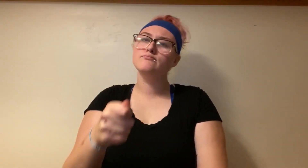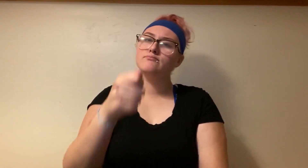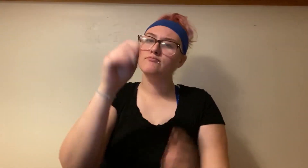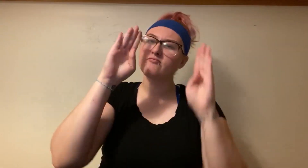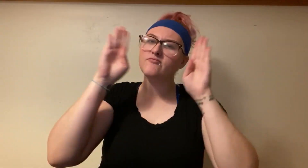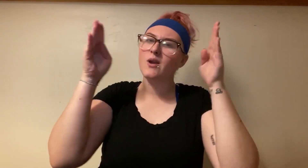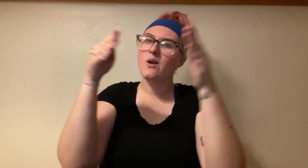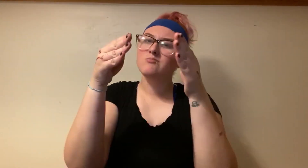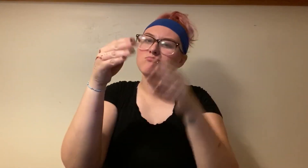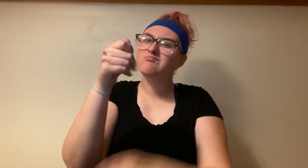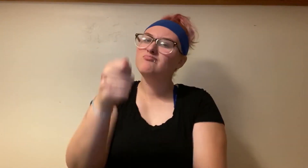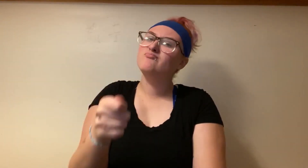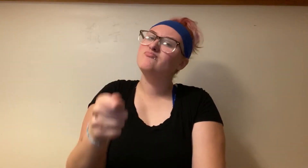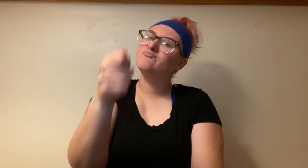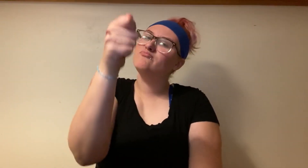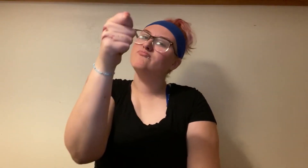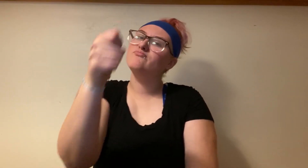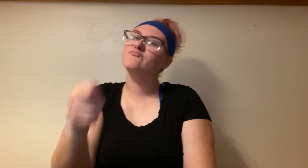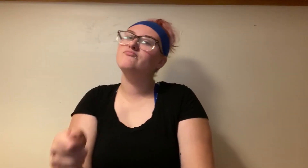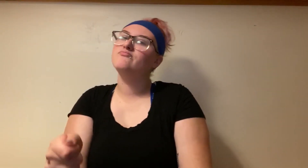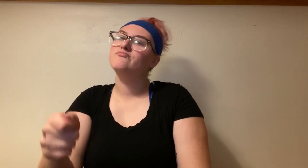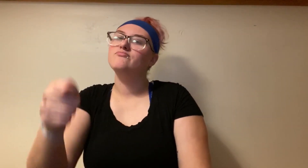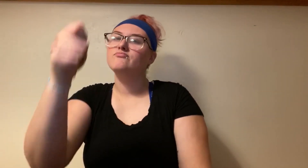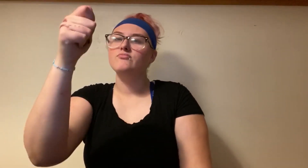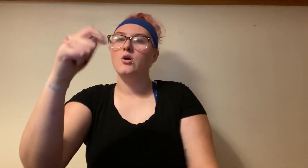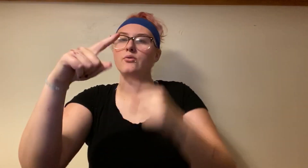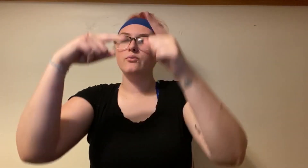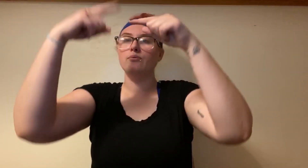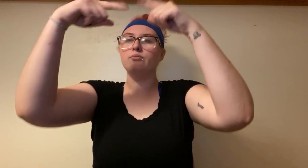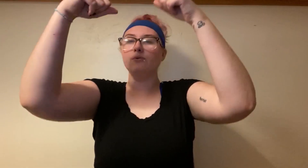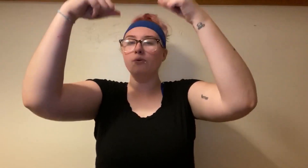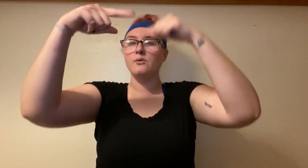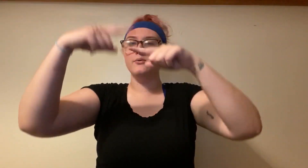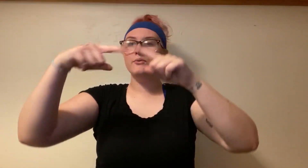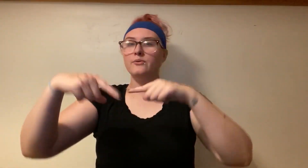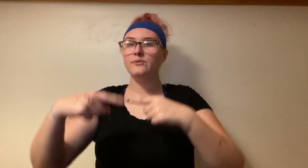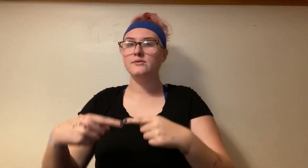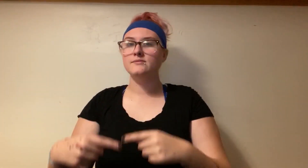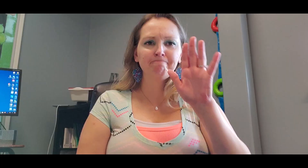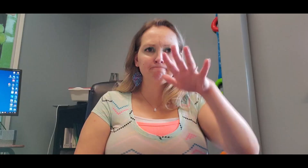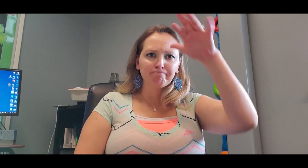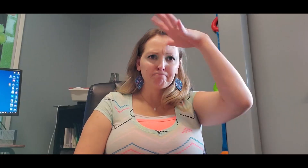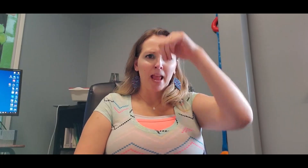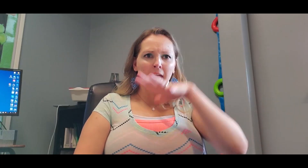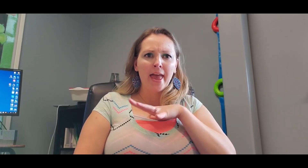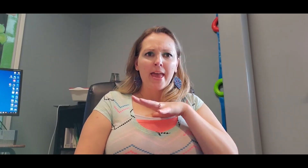He's very focused as he rolls the paint up and down the wall.